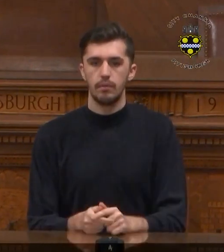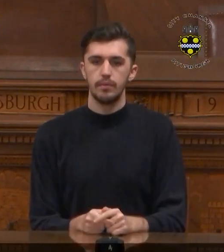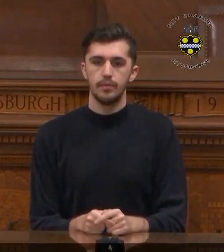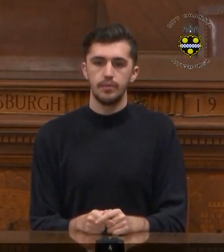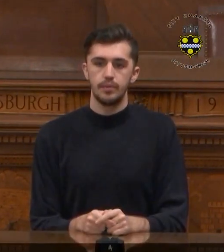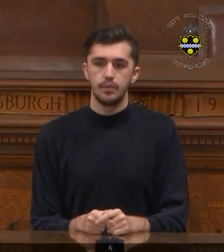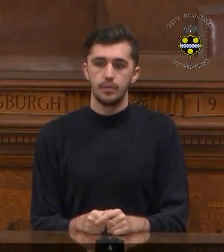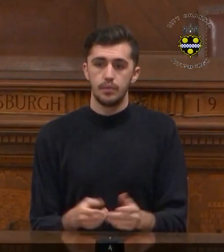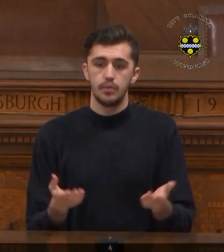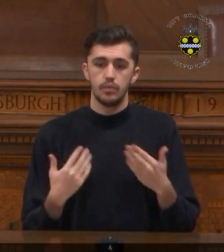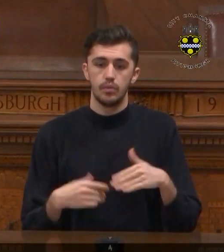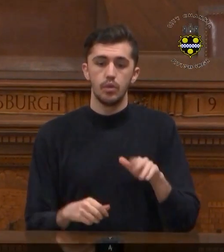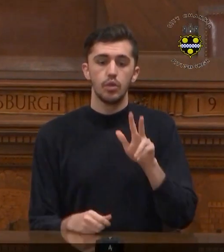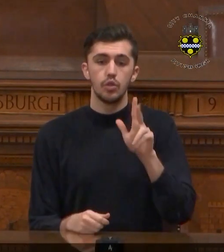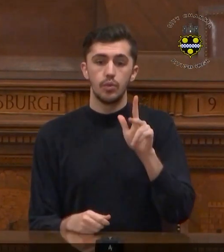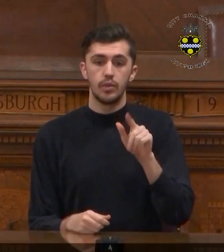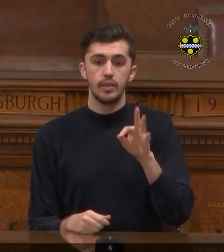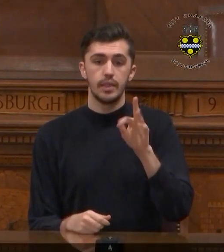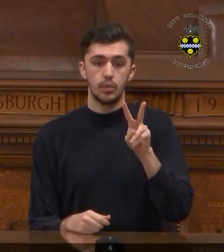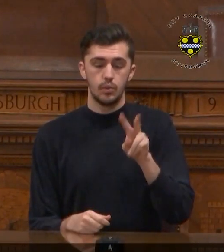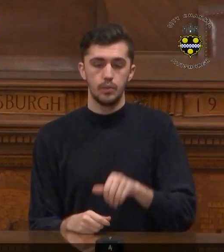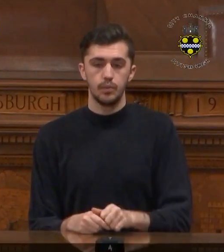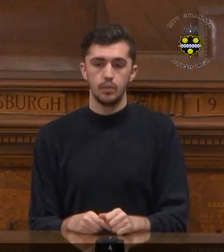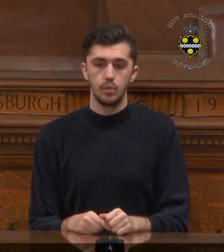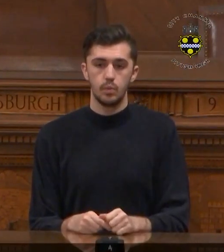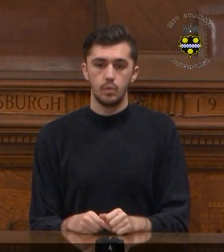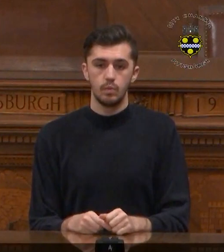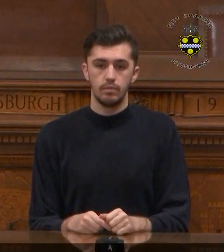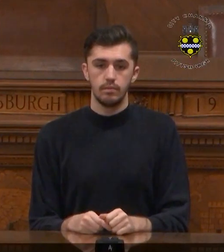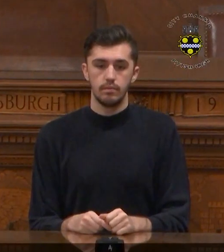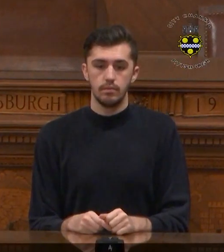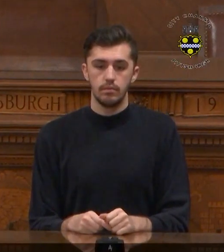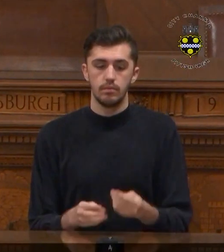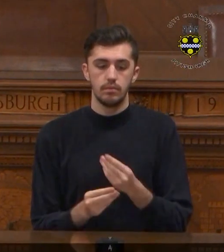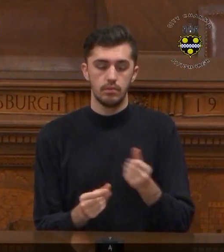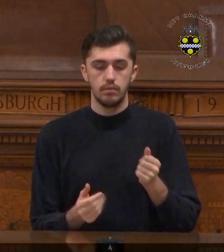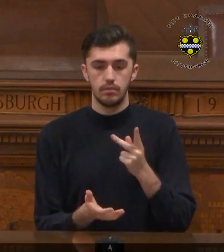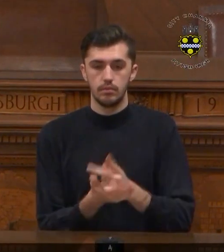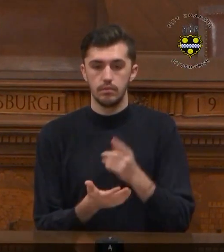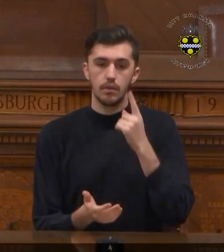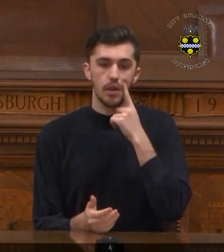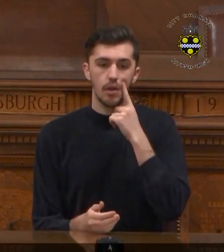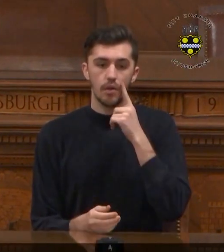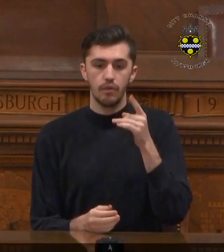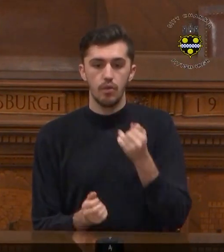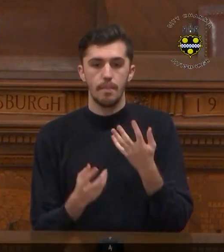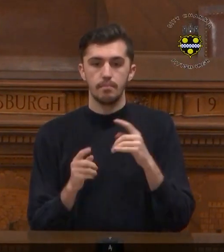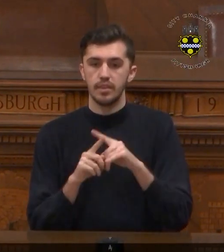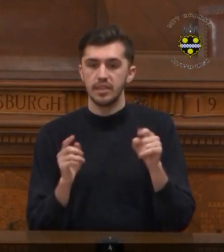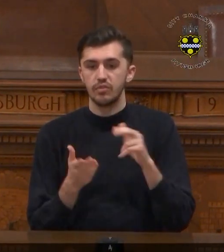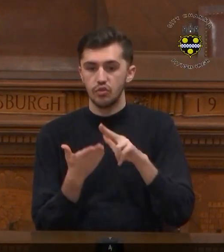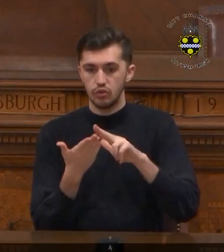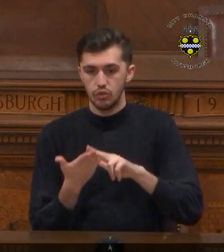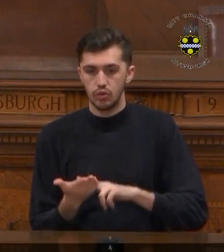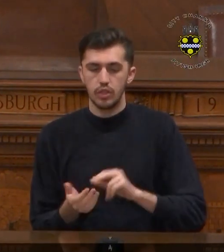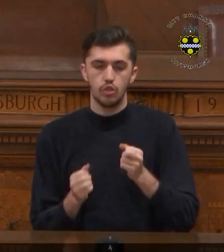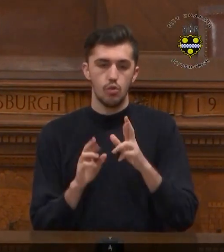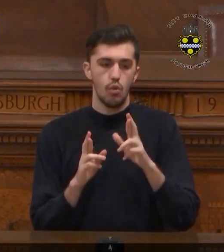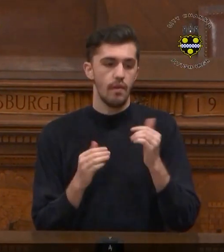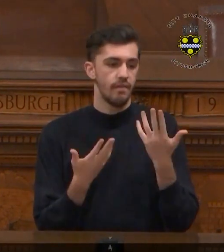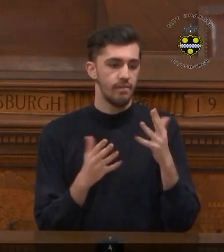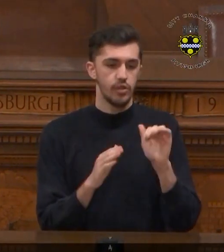Bill 2392, resolution providing for a contract or the use of existing contracts or